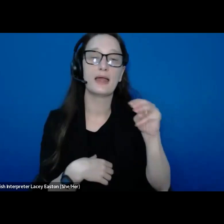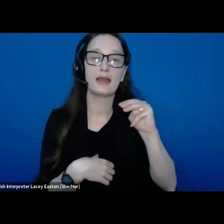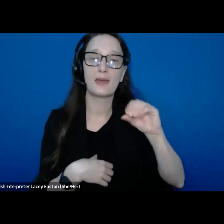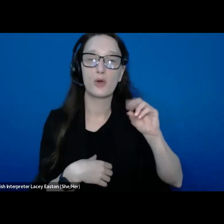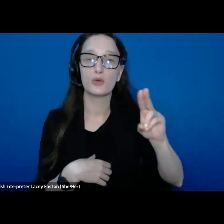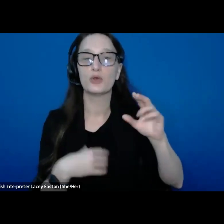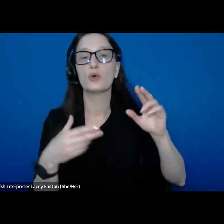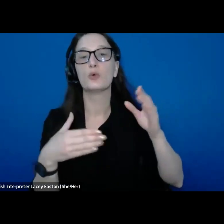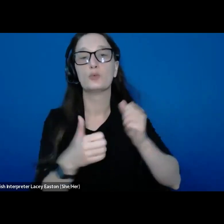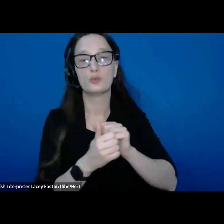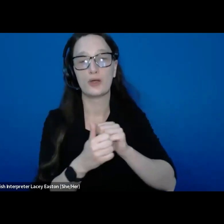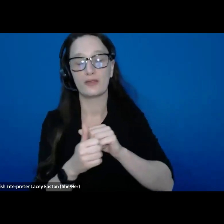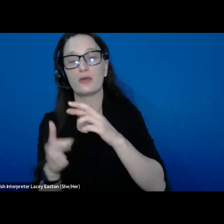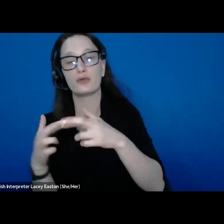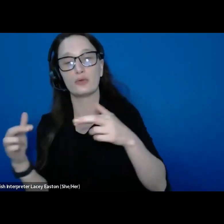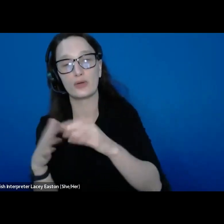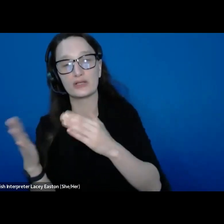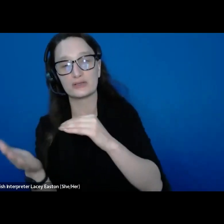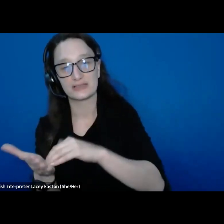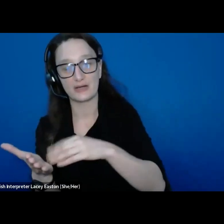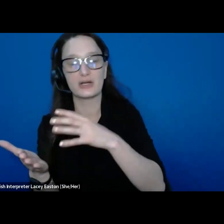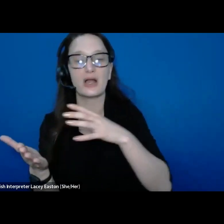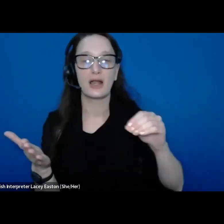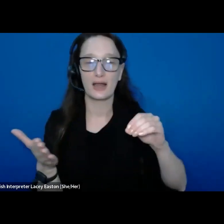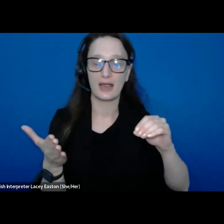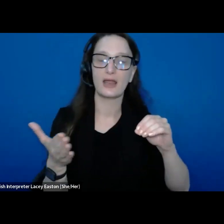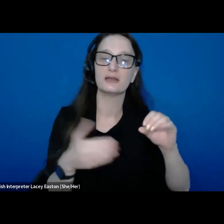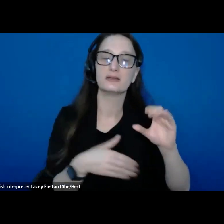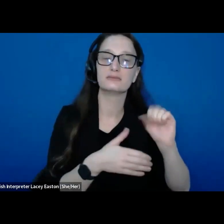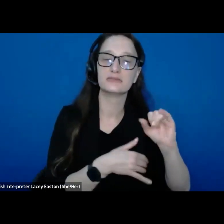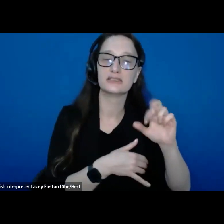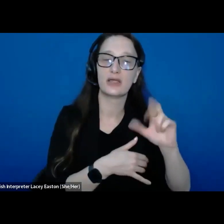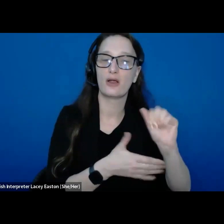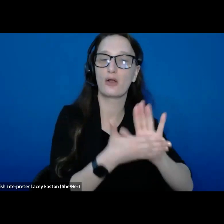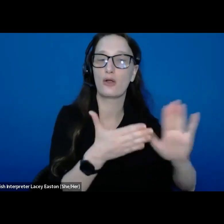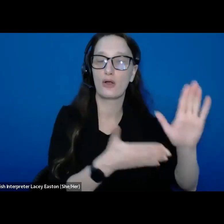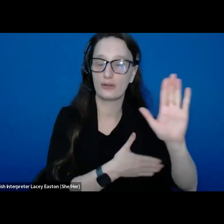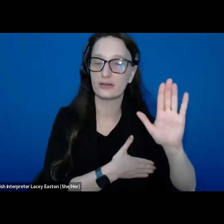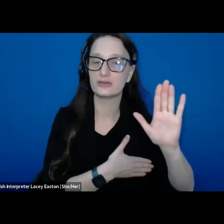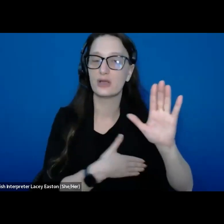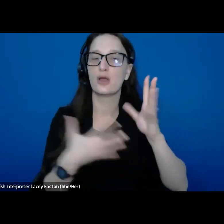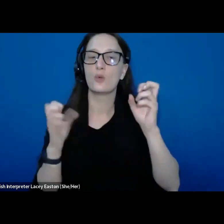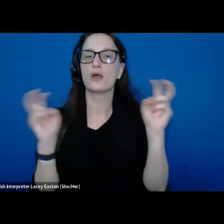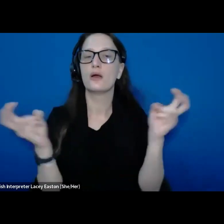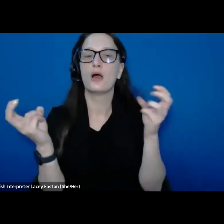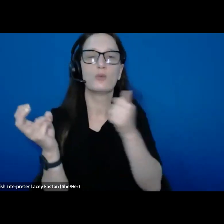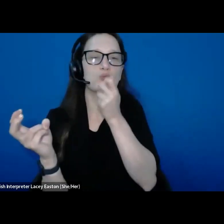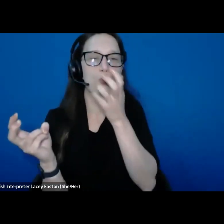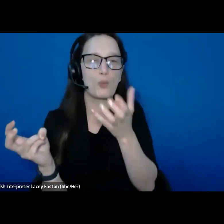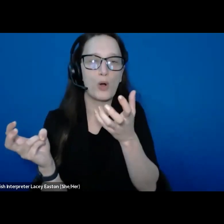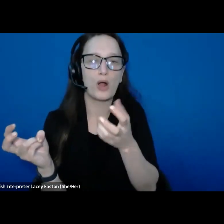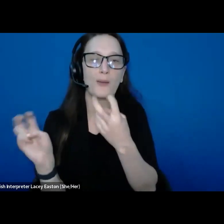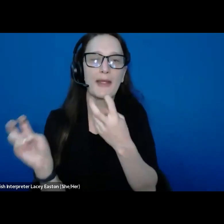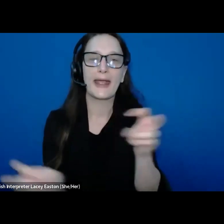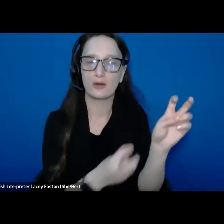outlines our kind of warm handoff between the regional center and Sierra that will be complemented, we hope, by